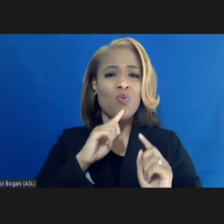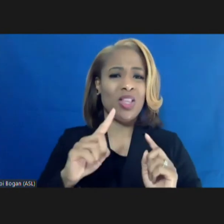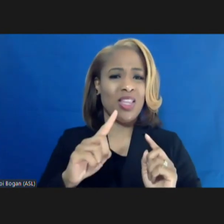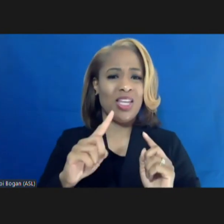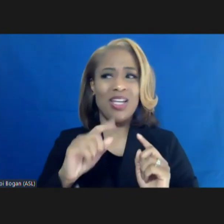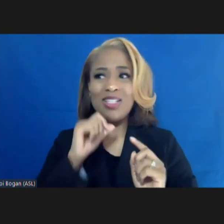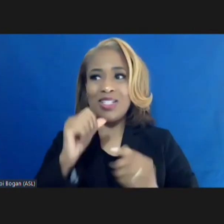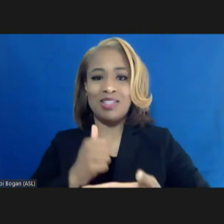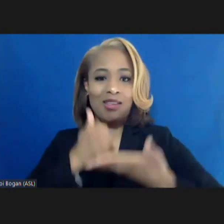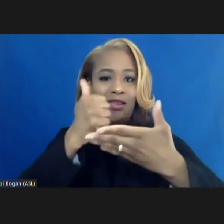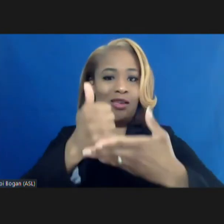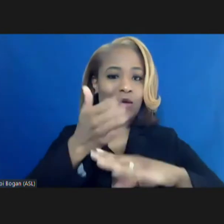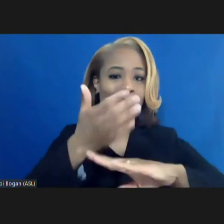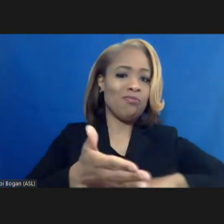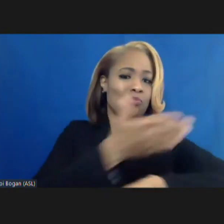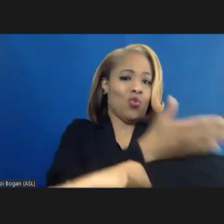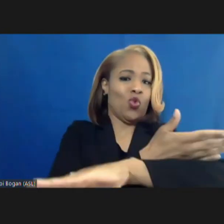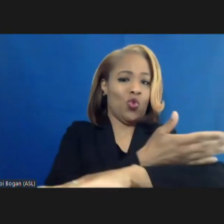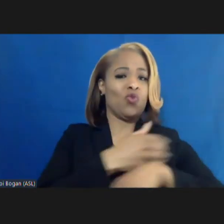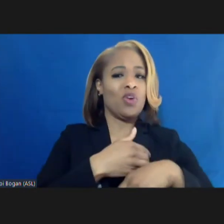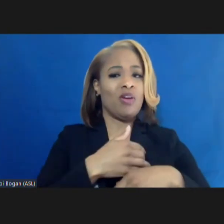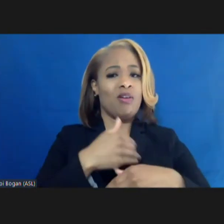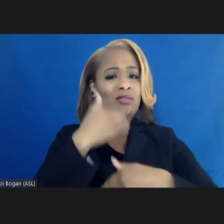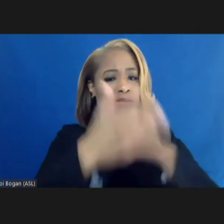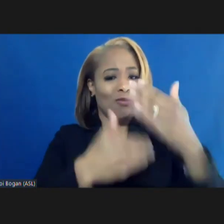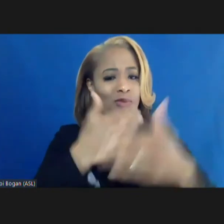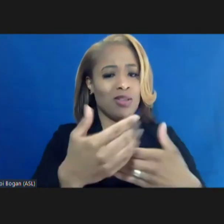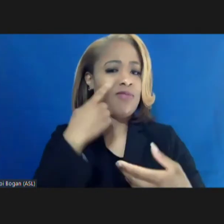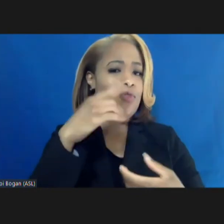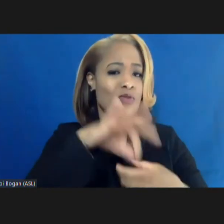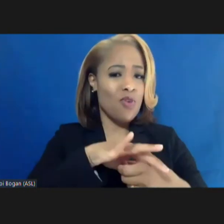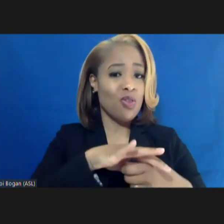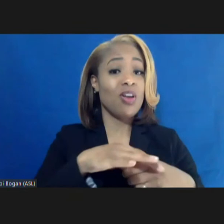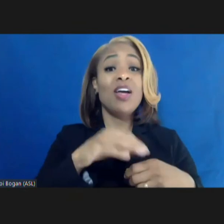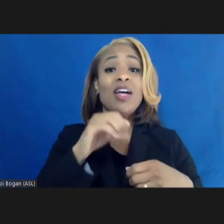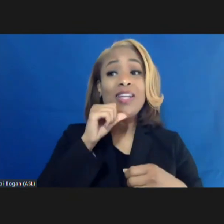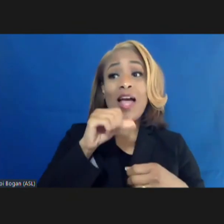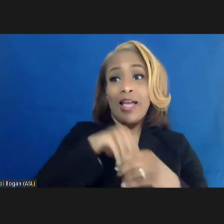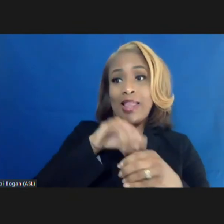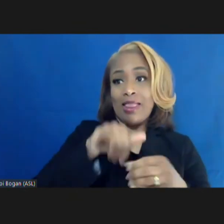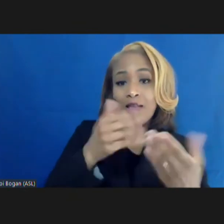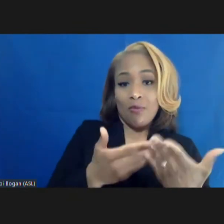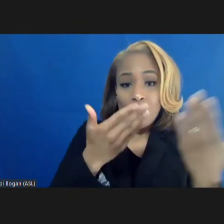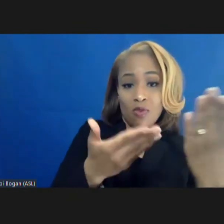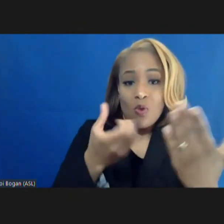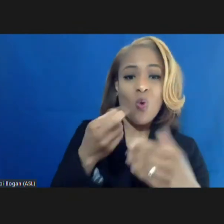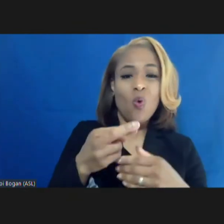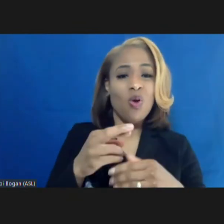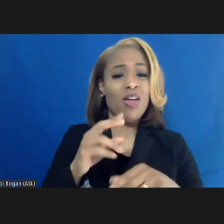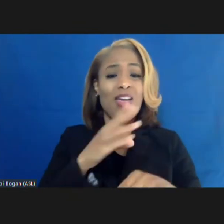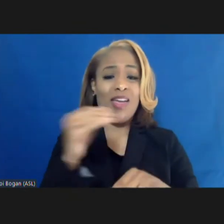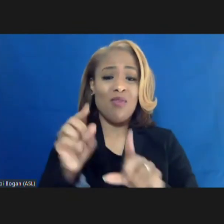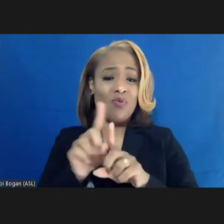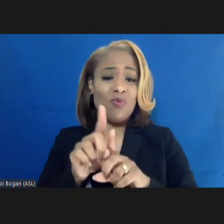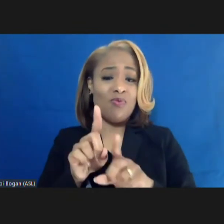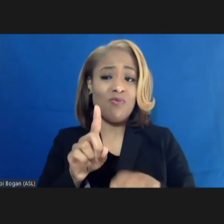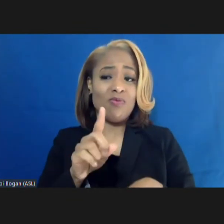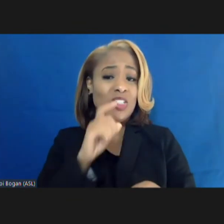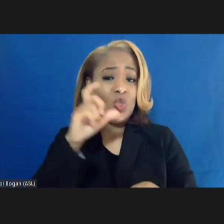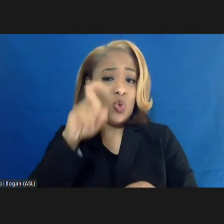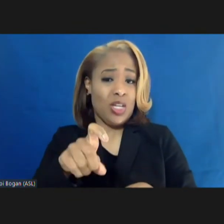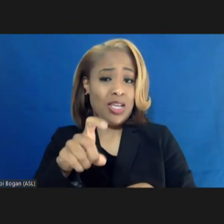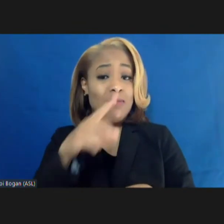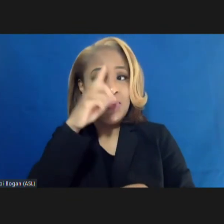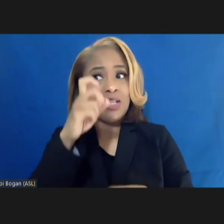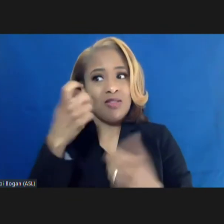advancement of the integrity principle, either in this proposal or a need for it, given our current